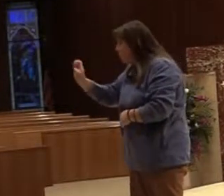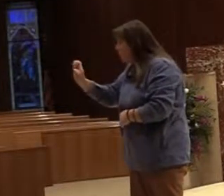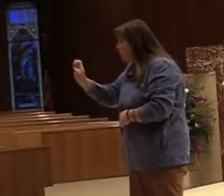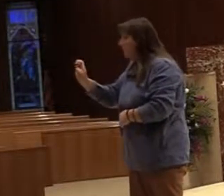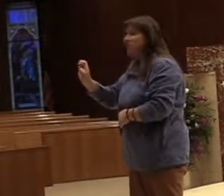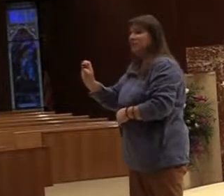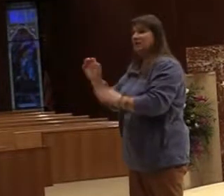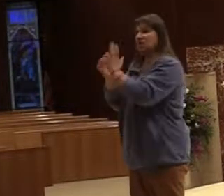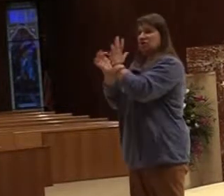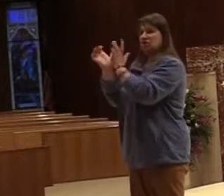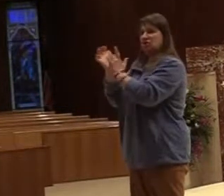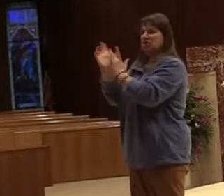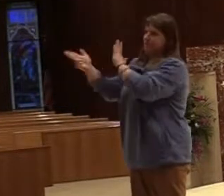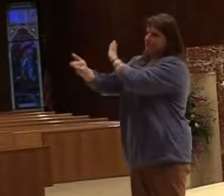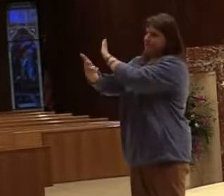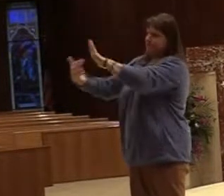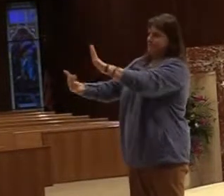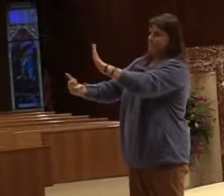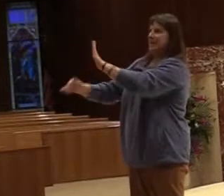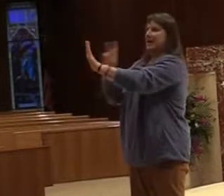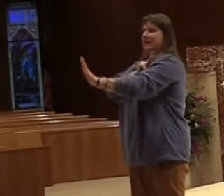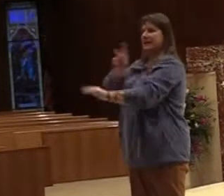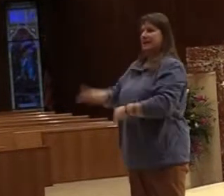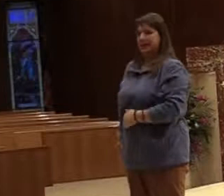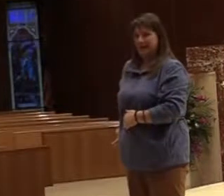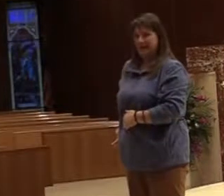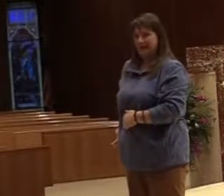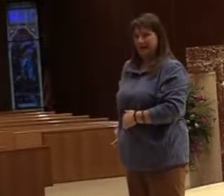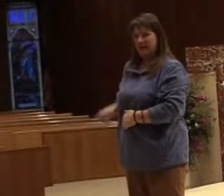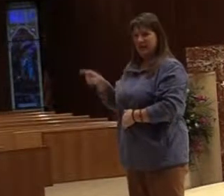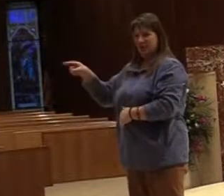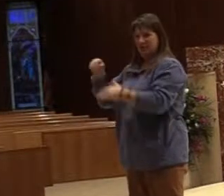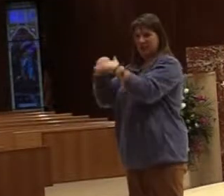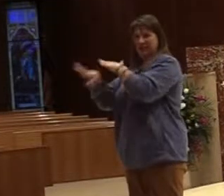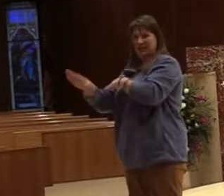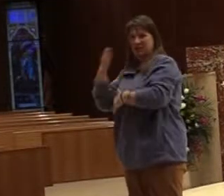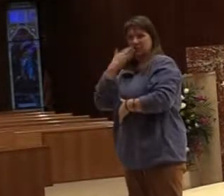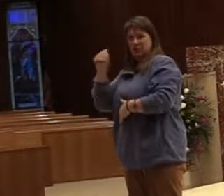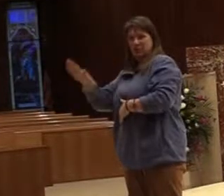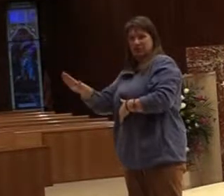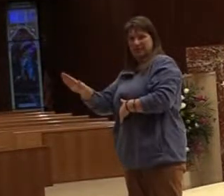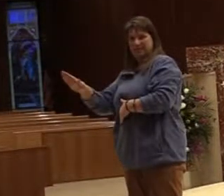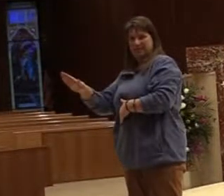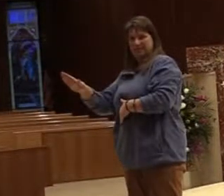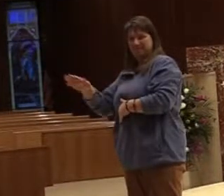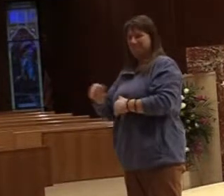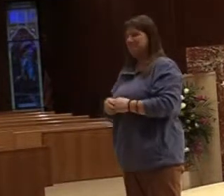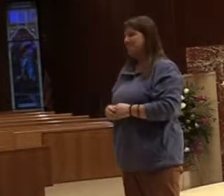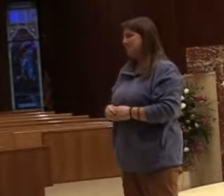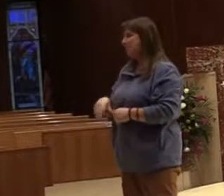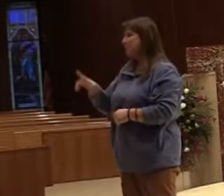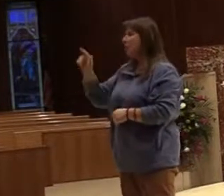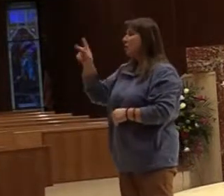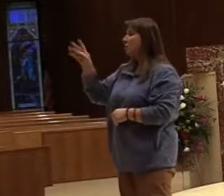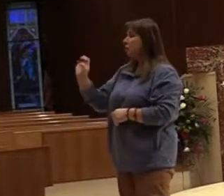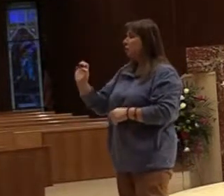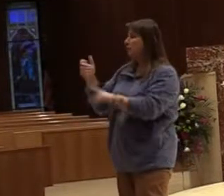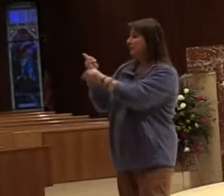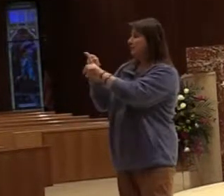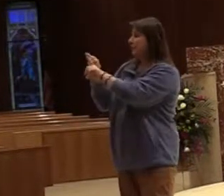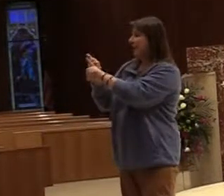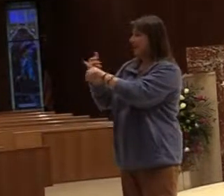explicitly given this title of King when he entered Jerusalem in triumph. Luke inserted